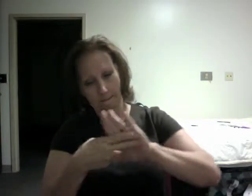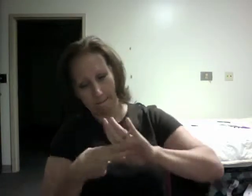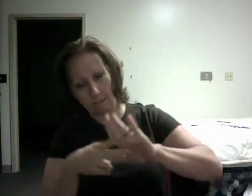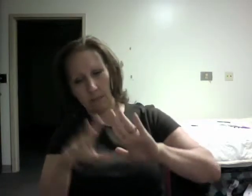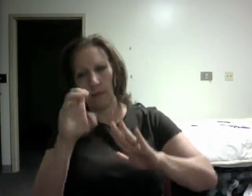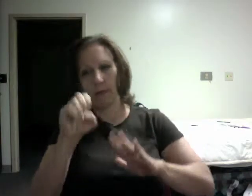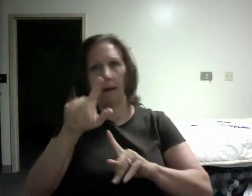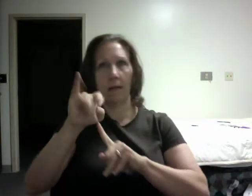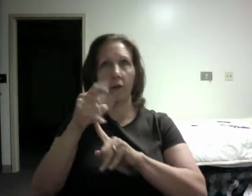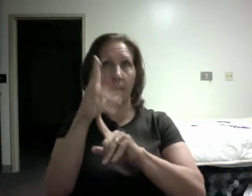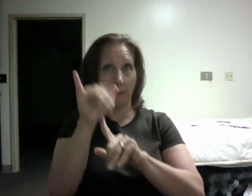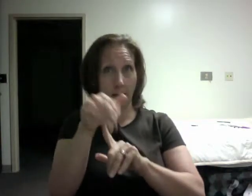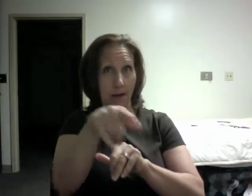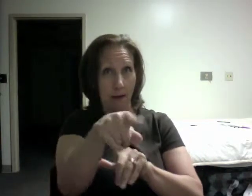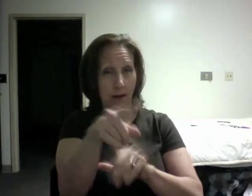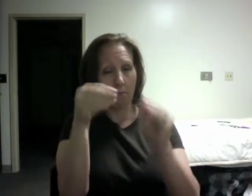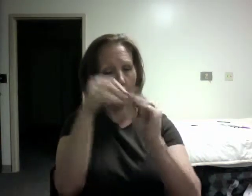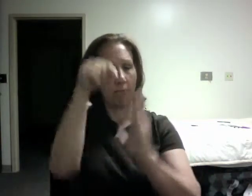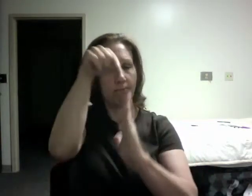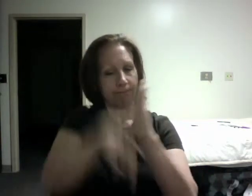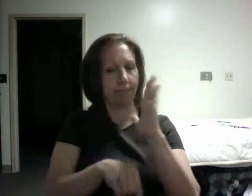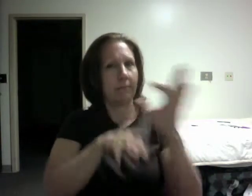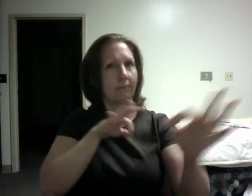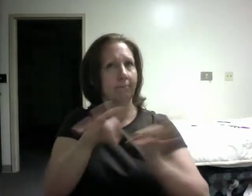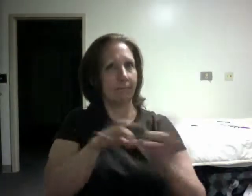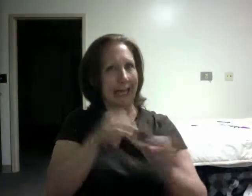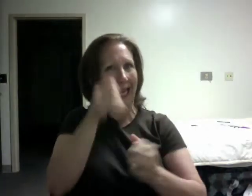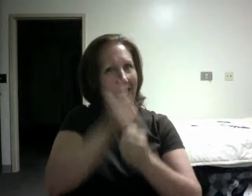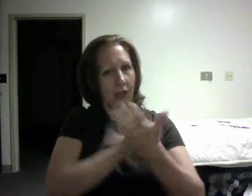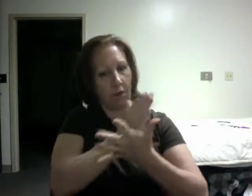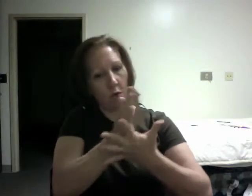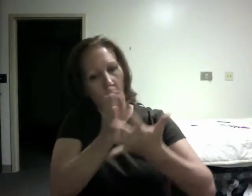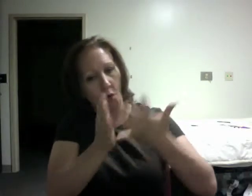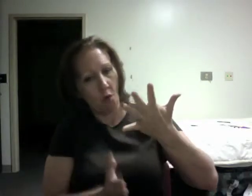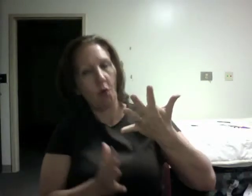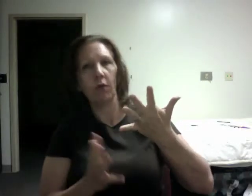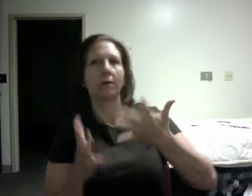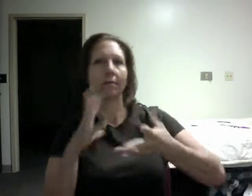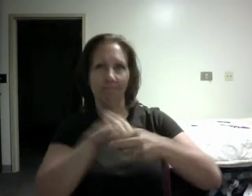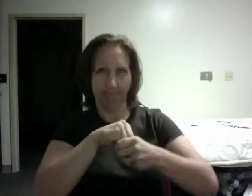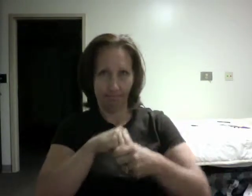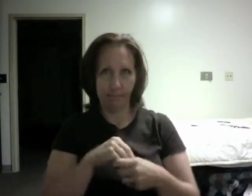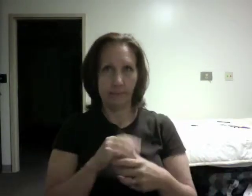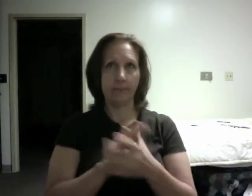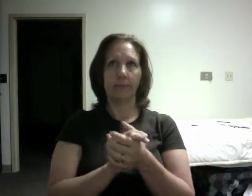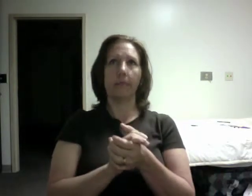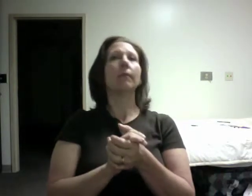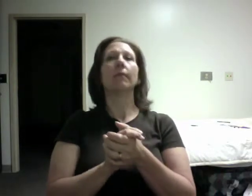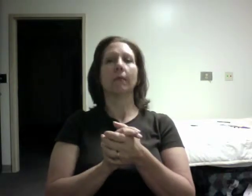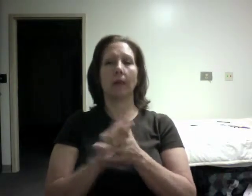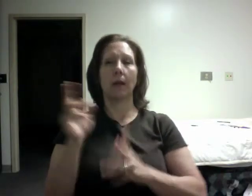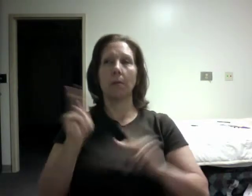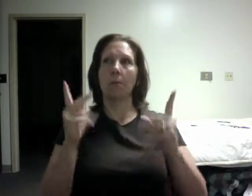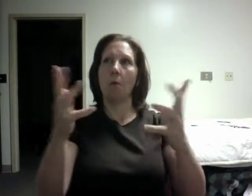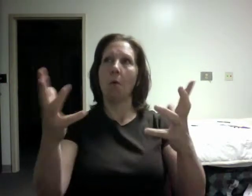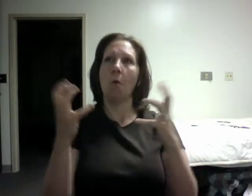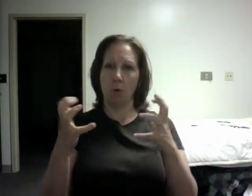a detailed explanation of what each of these encompasses. Individuals wanting immigration status need to use